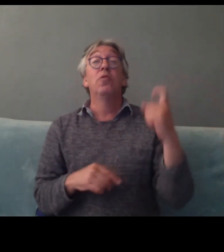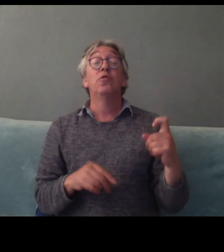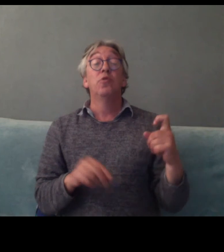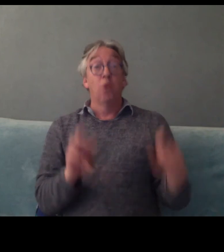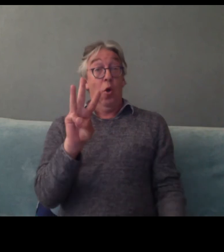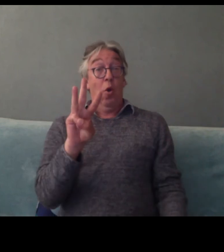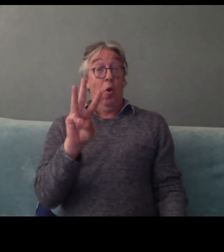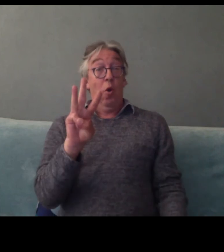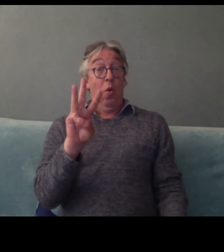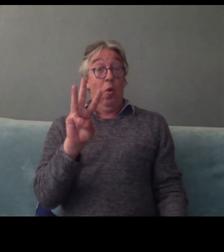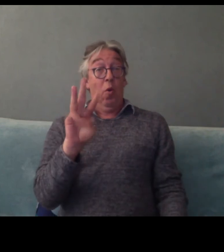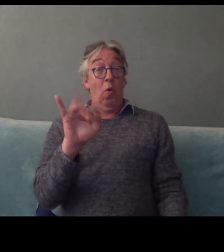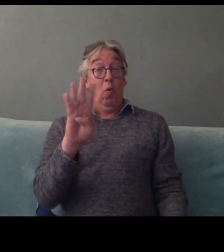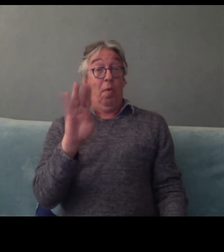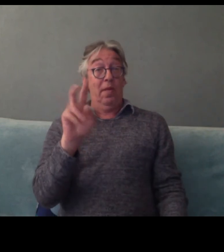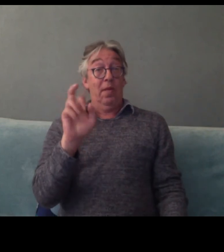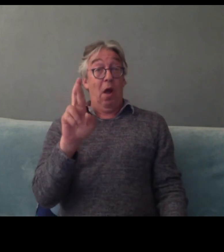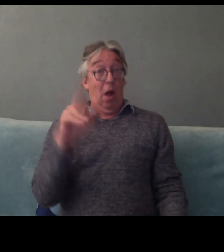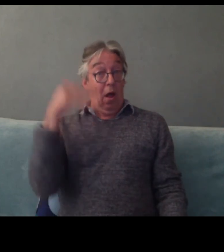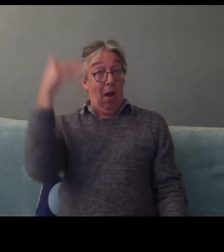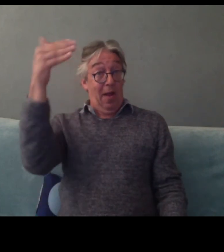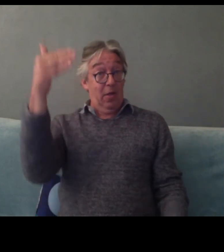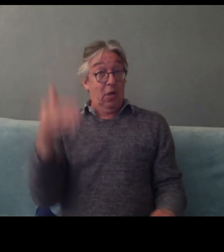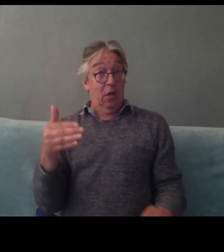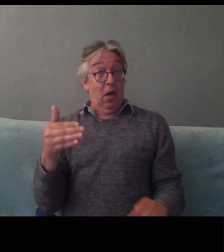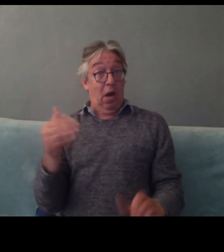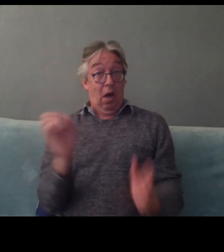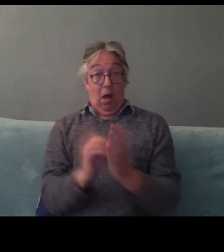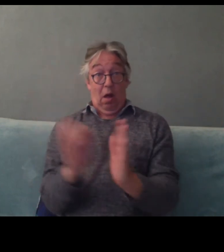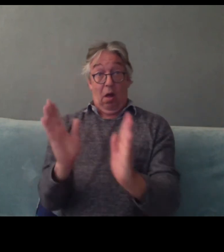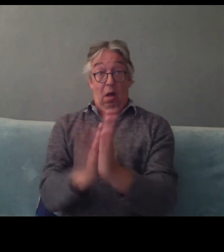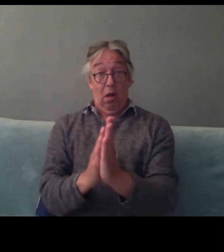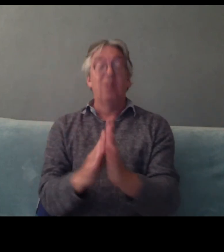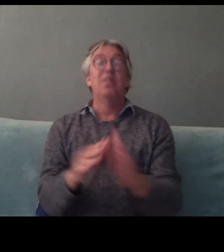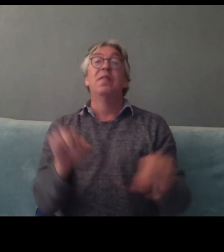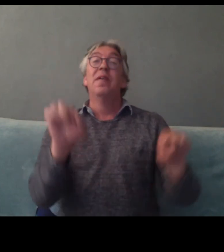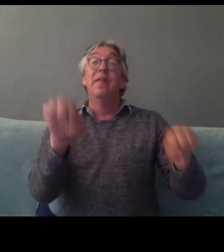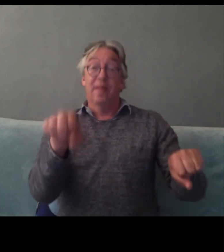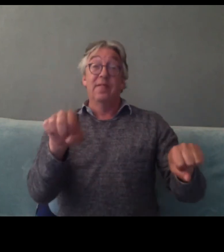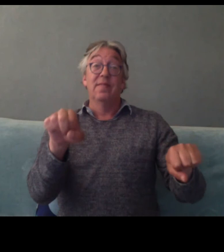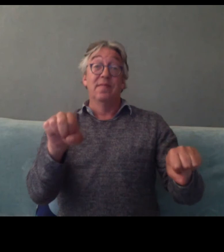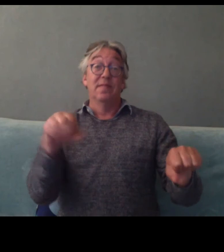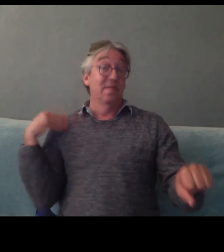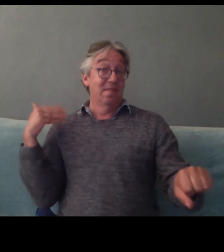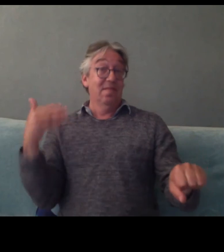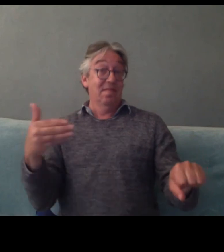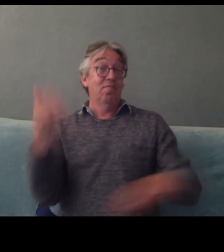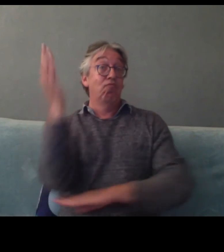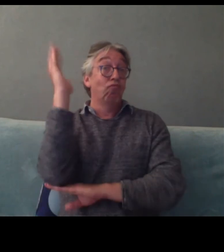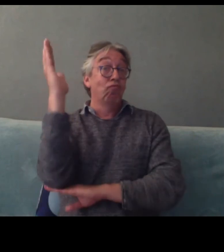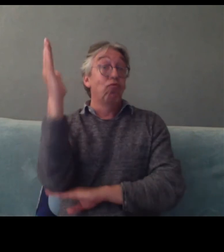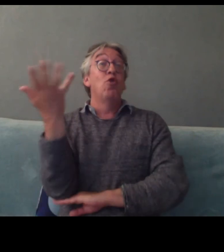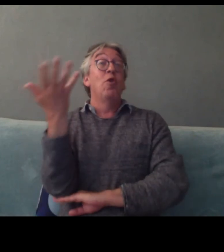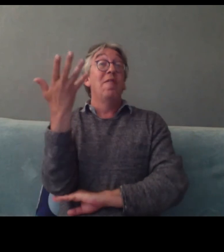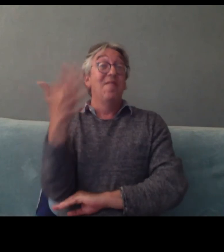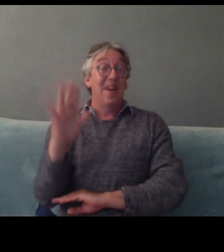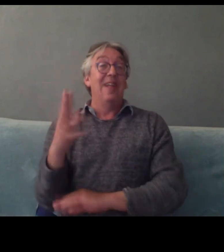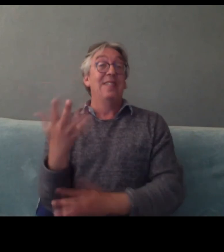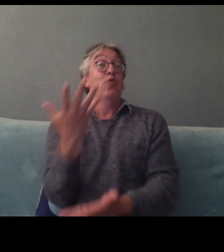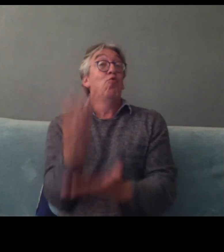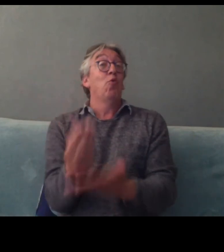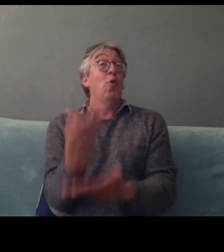available later. We will make the recording of this webinar available on our website. As you can imagine, at the